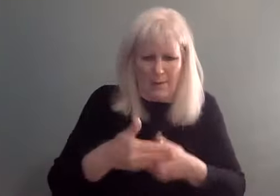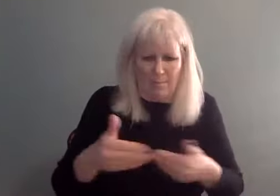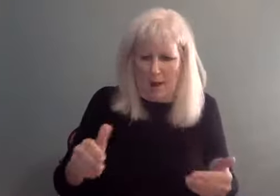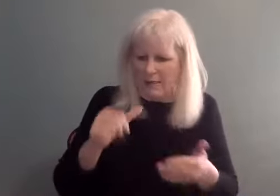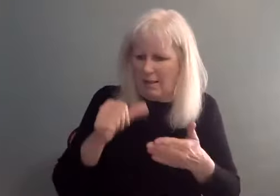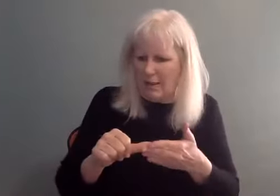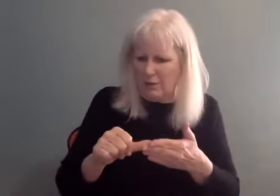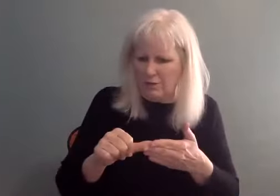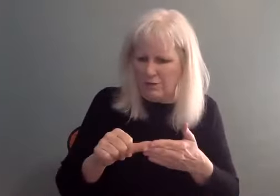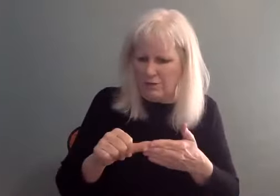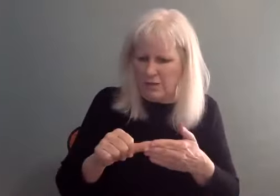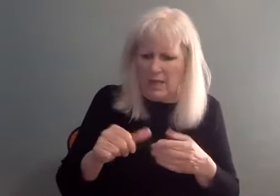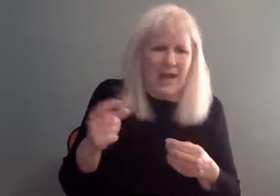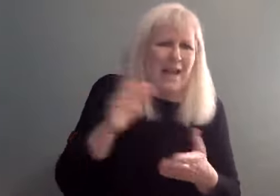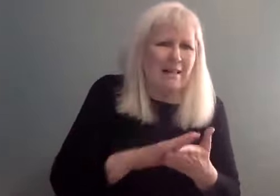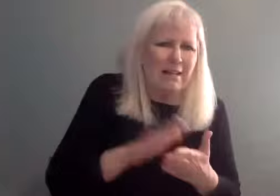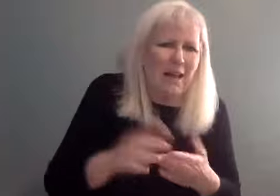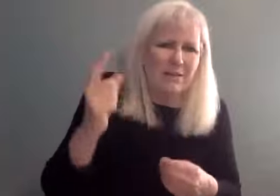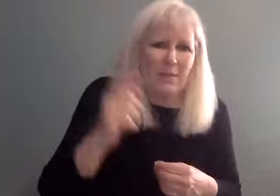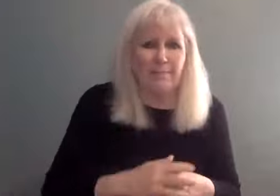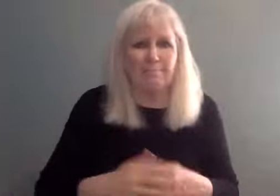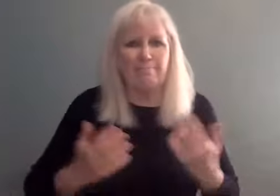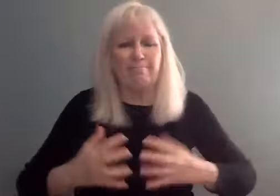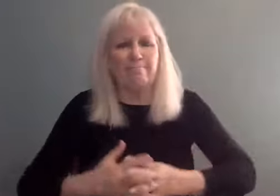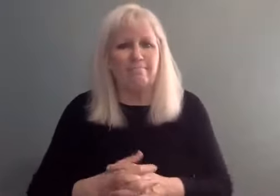had them. And many of them were returned.